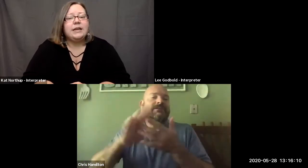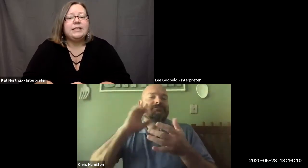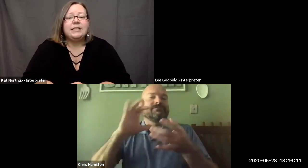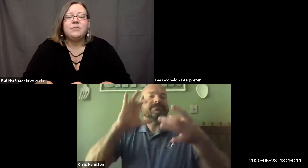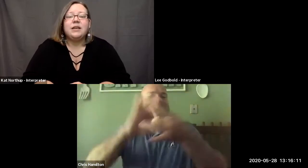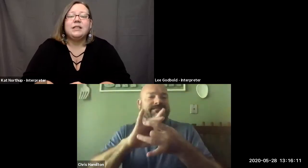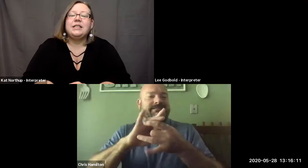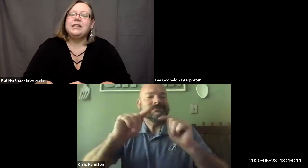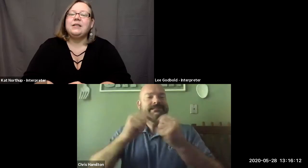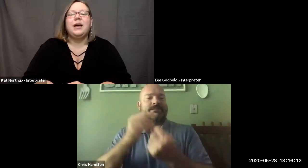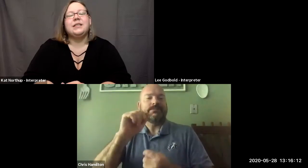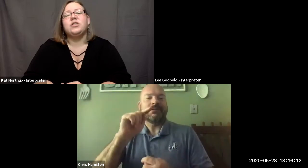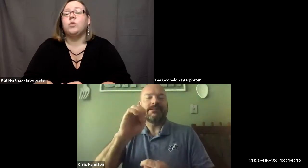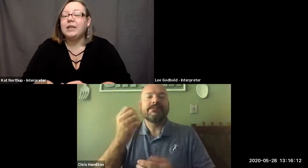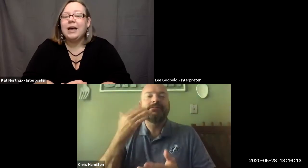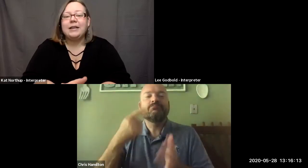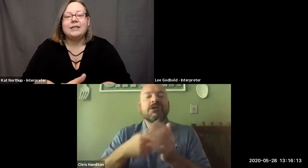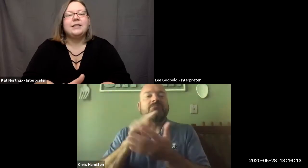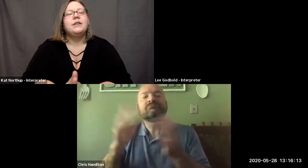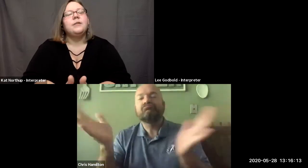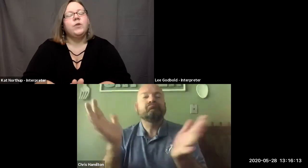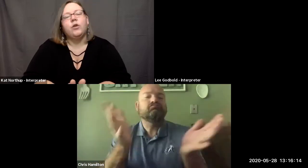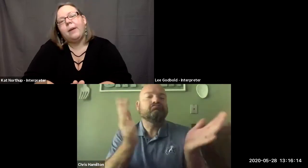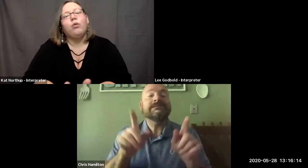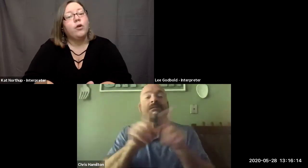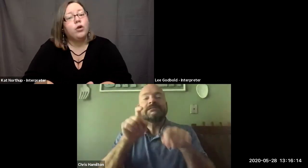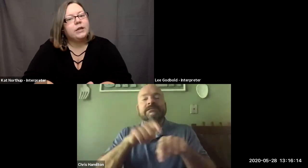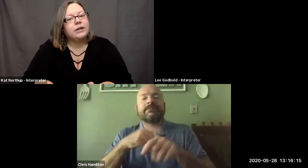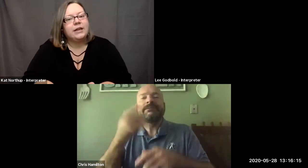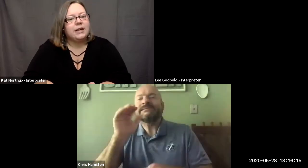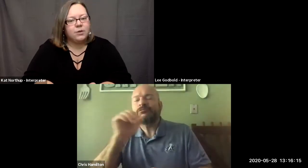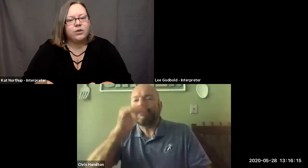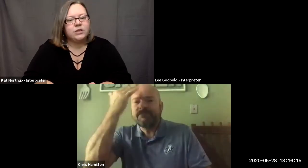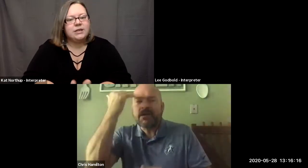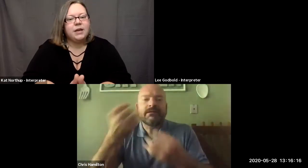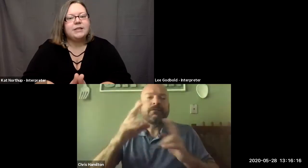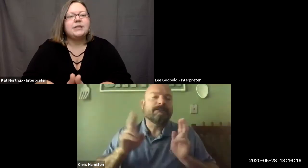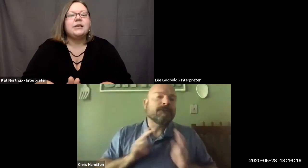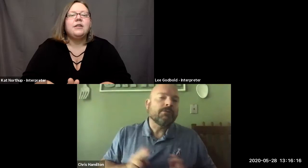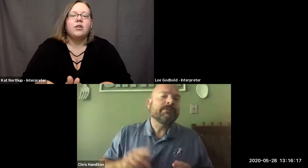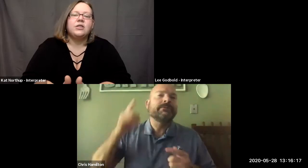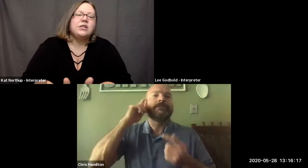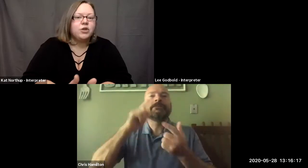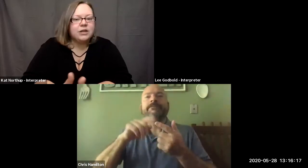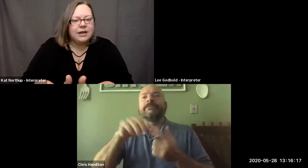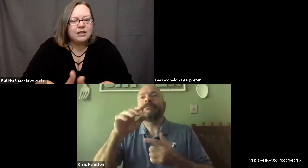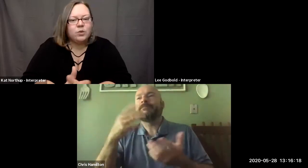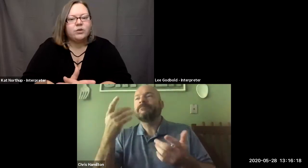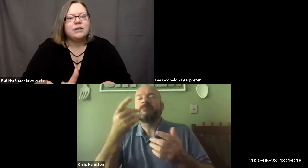it seems like the team has enjoyed that. It's, you know, that brotherhood connecting with their teammates, our sisterhood connecting with their teammates.